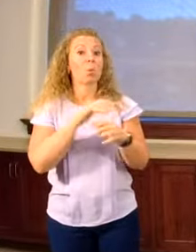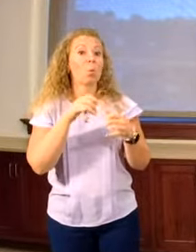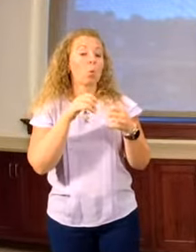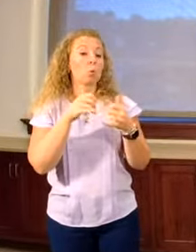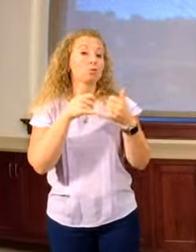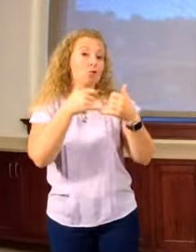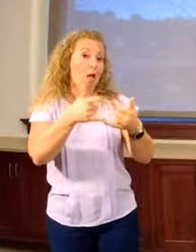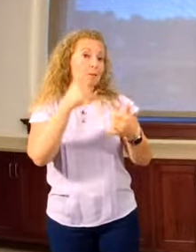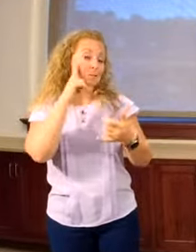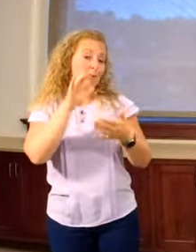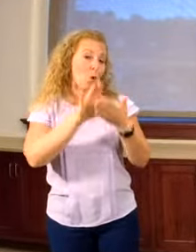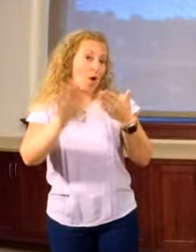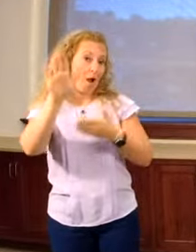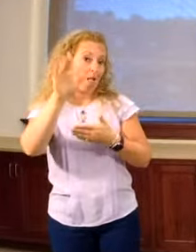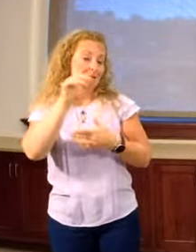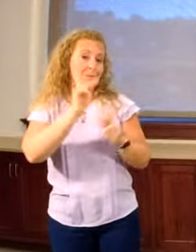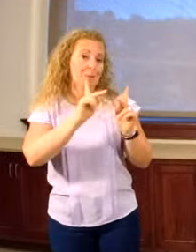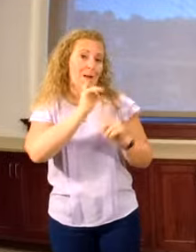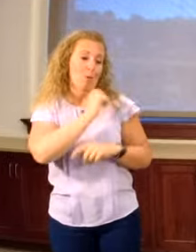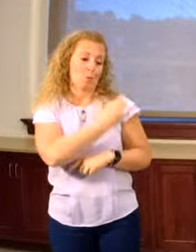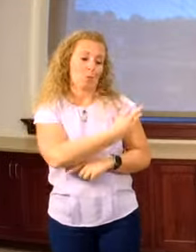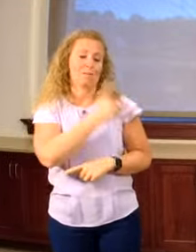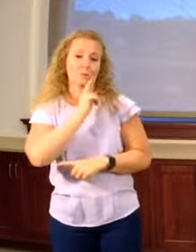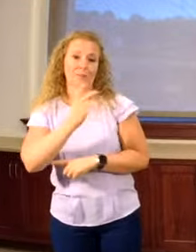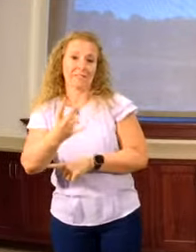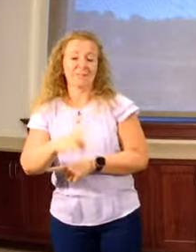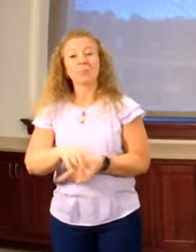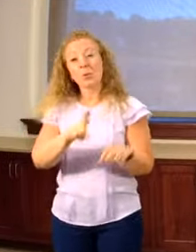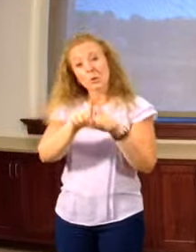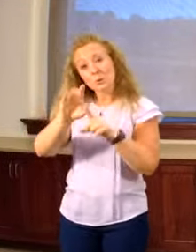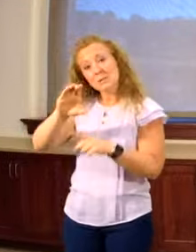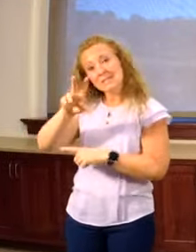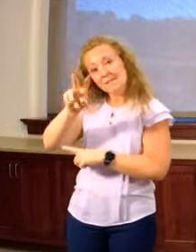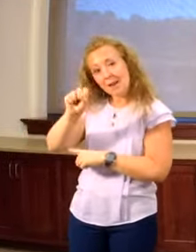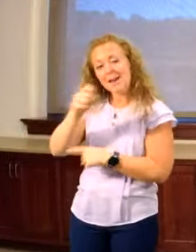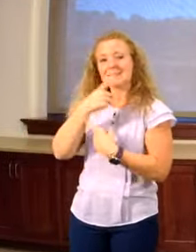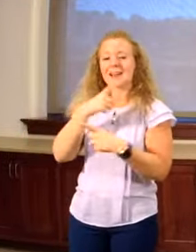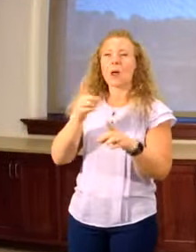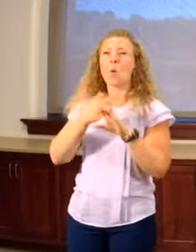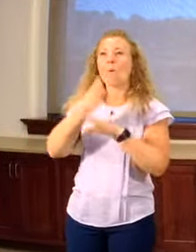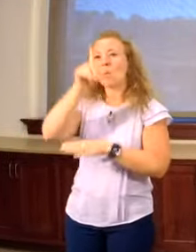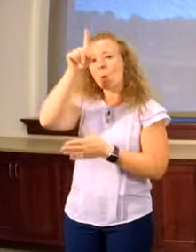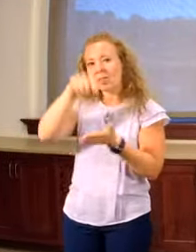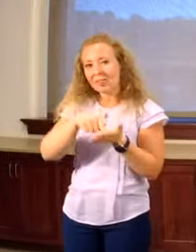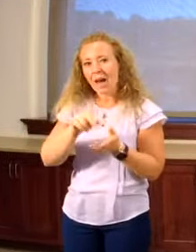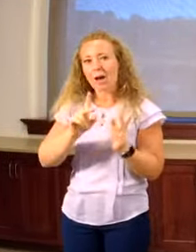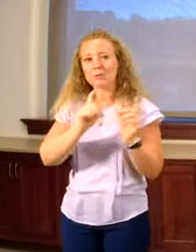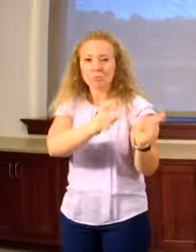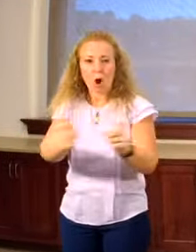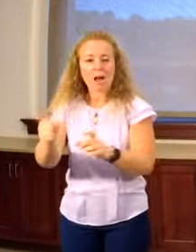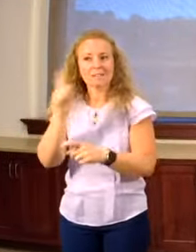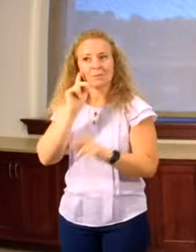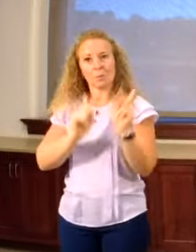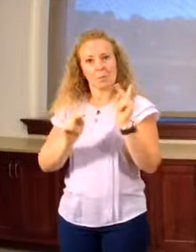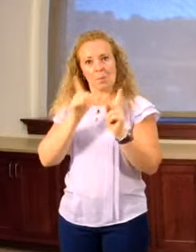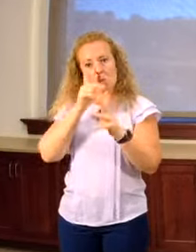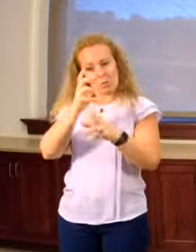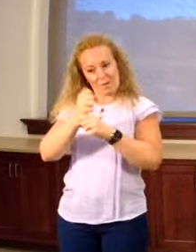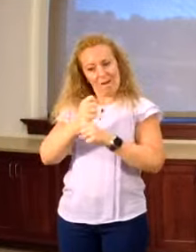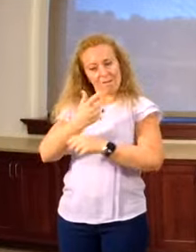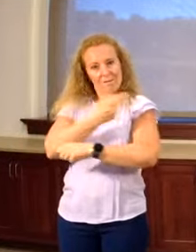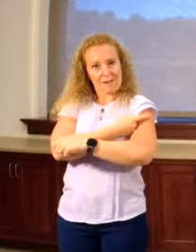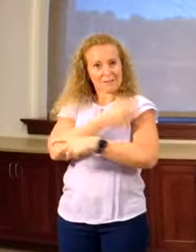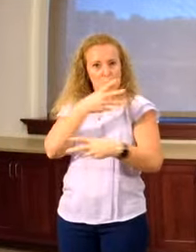ages 12 to 17. CVS also just announced over 1,000 prizes to people who get vaccinated through the